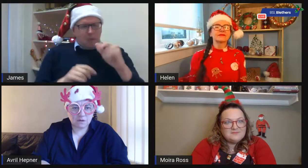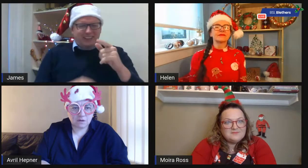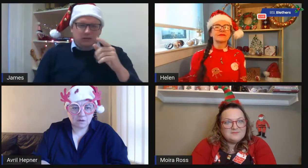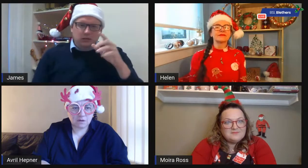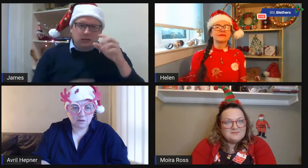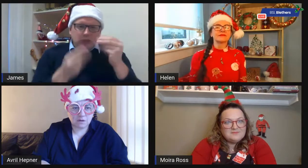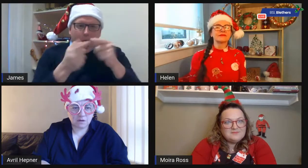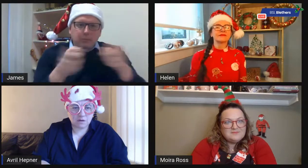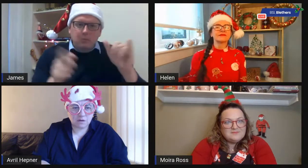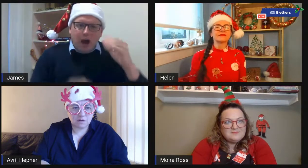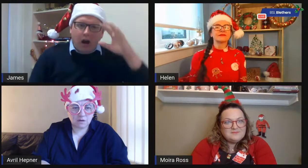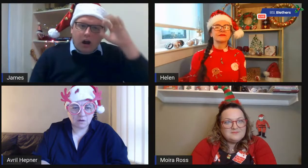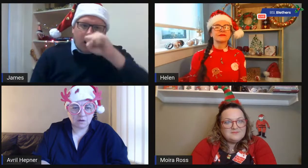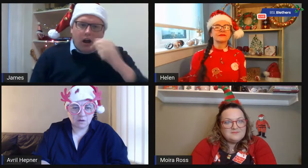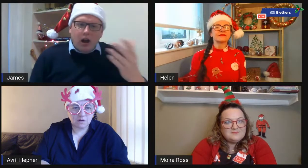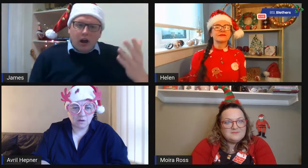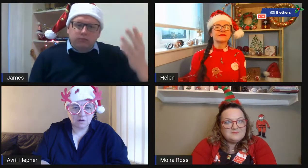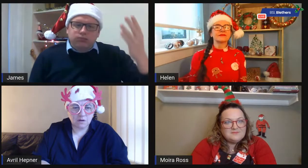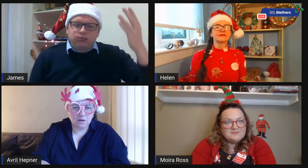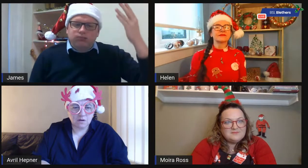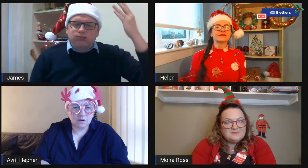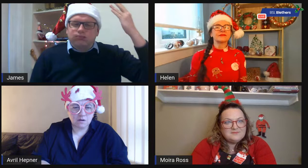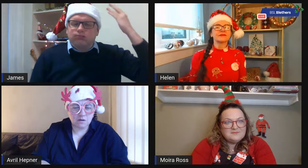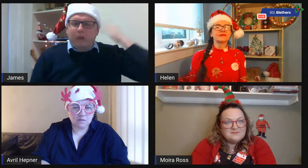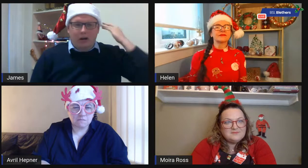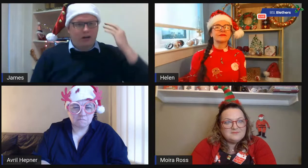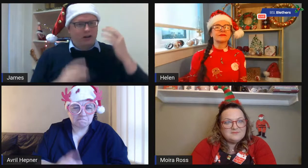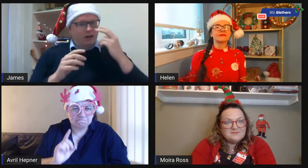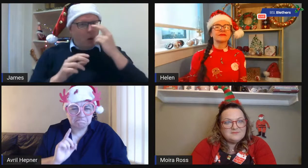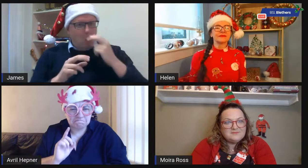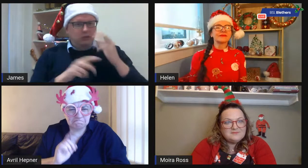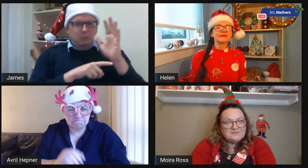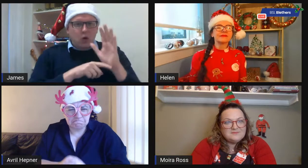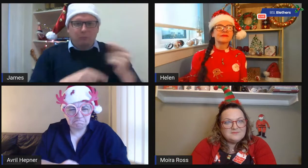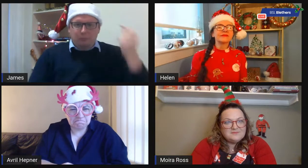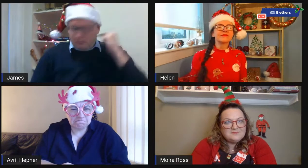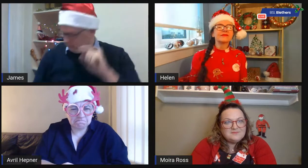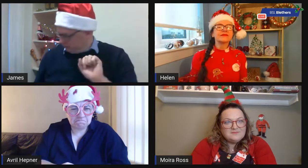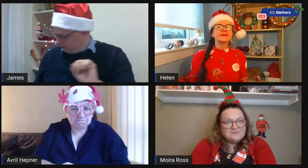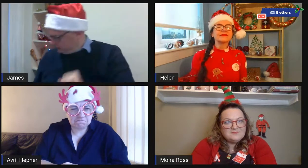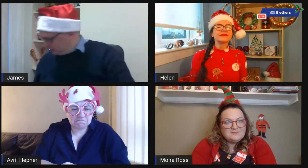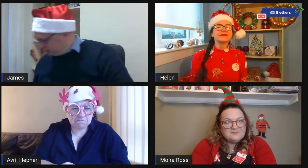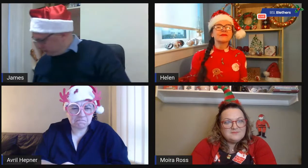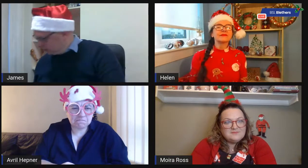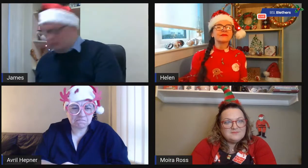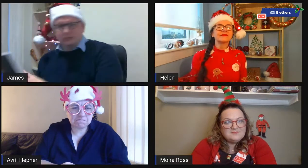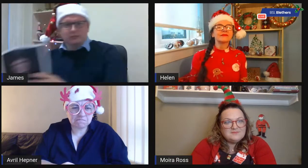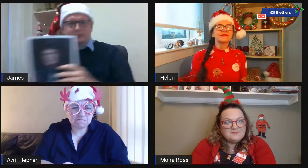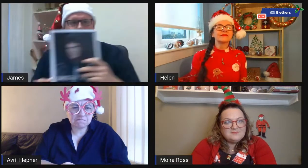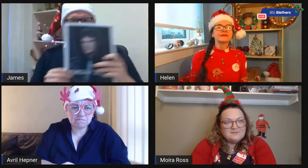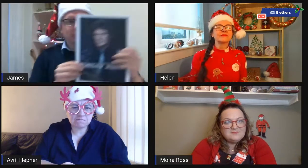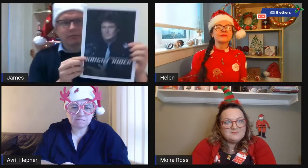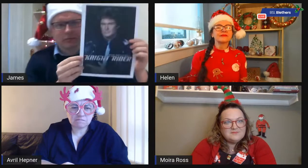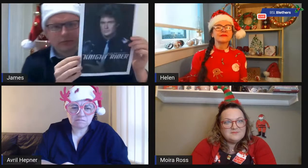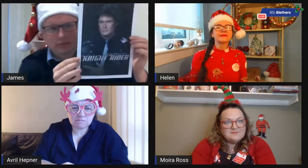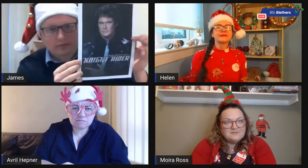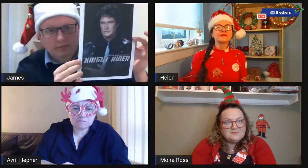Netflix have, and maybe some of you remember this from years ago, there was an old TV program